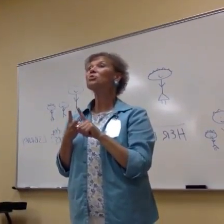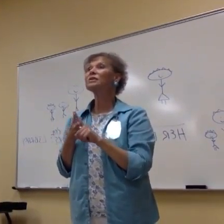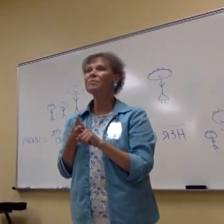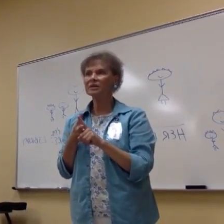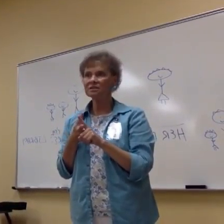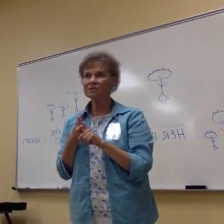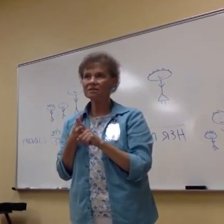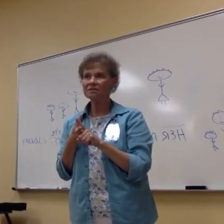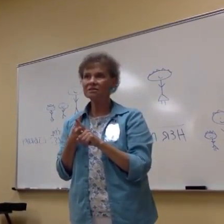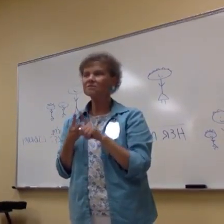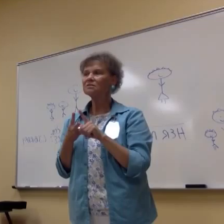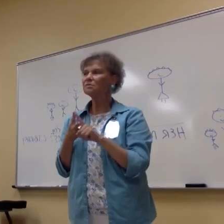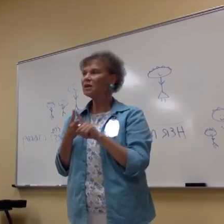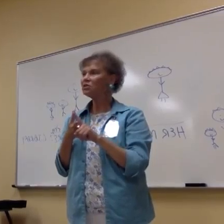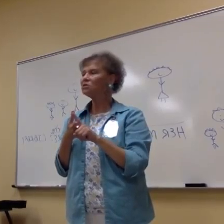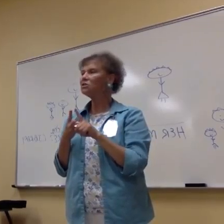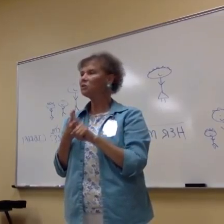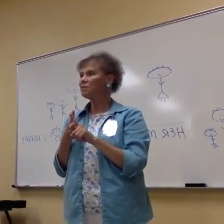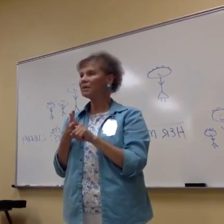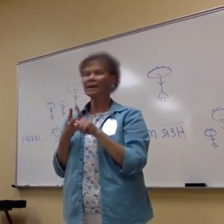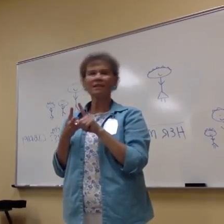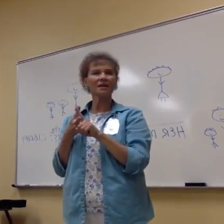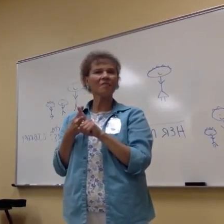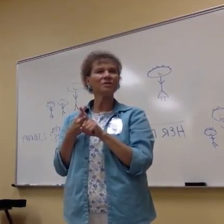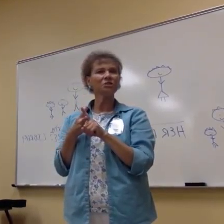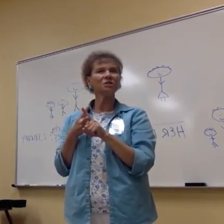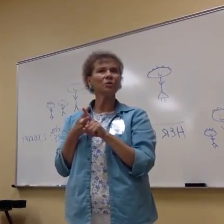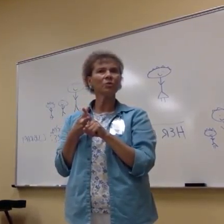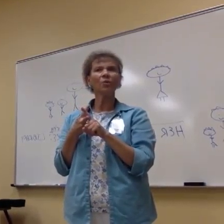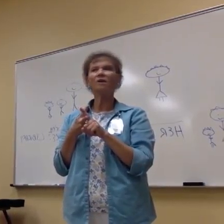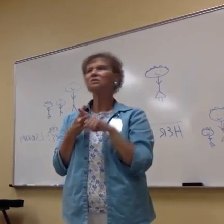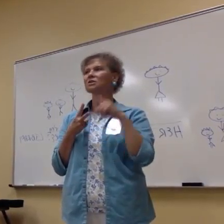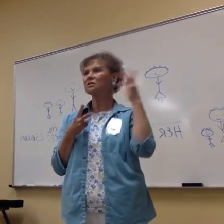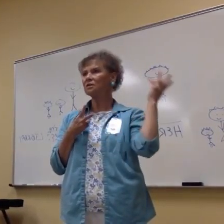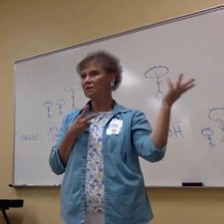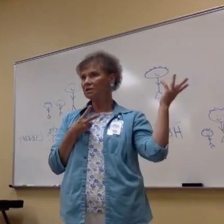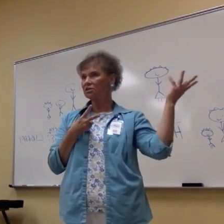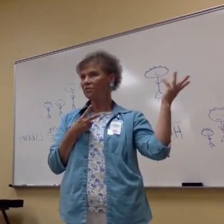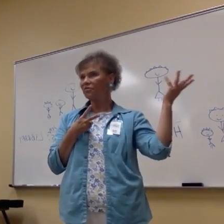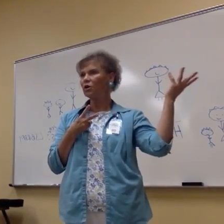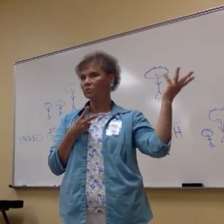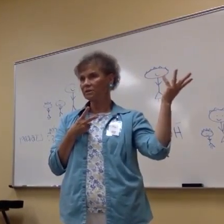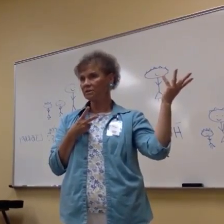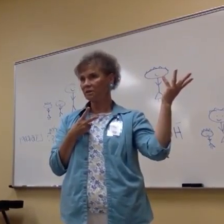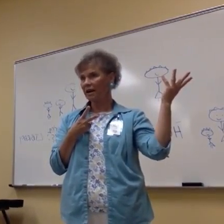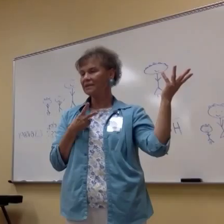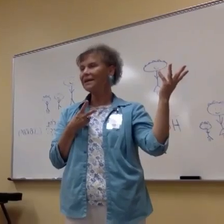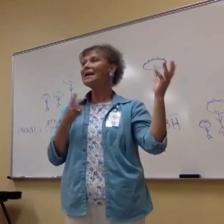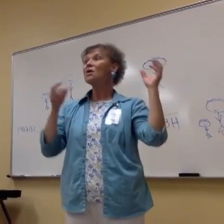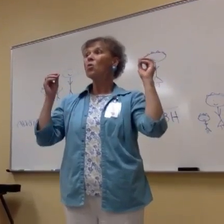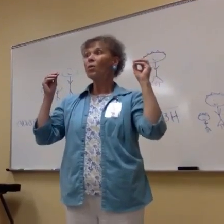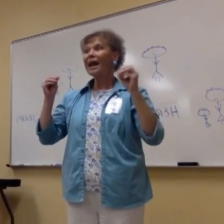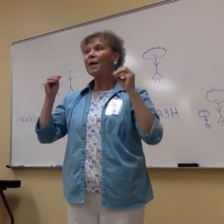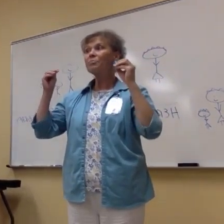got a person, an object that I am indicating. All right, because remember, my index finger can become a person